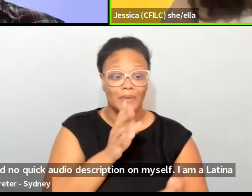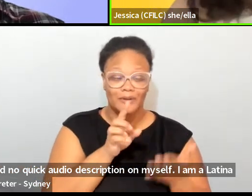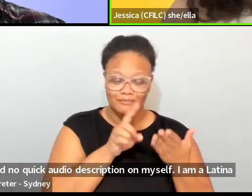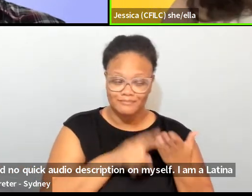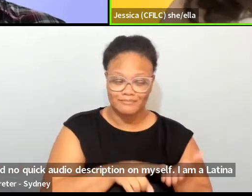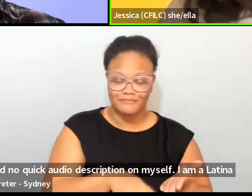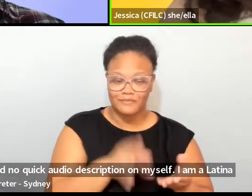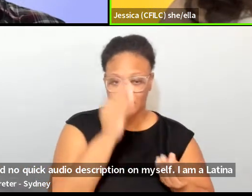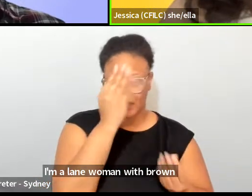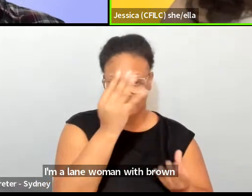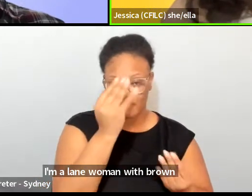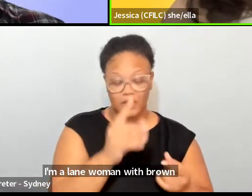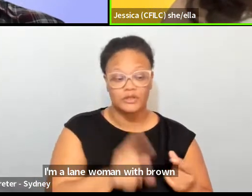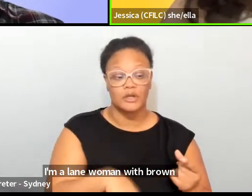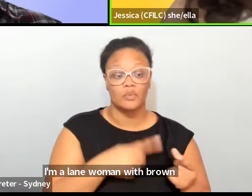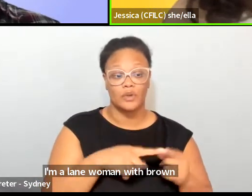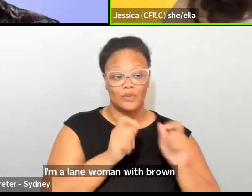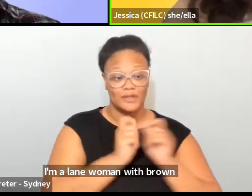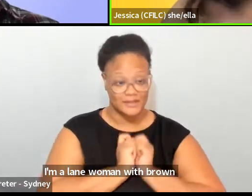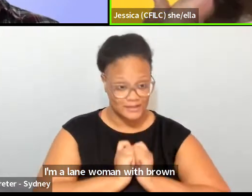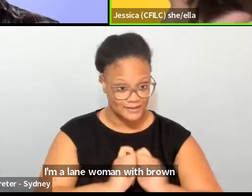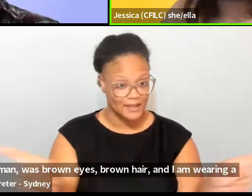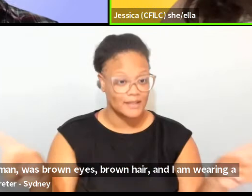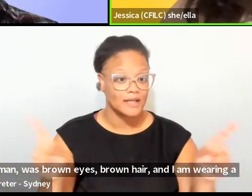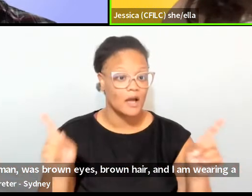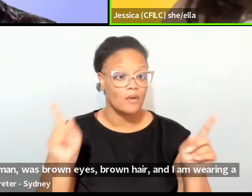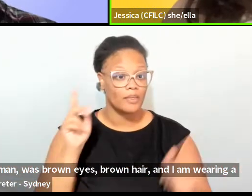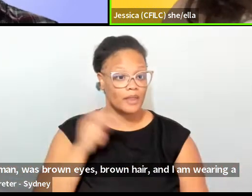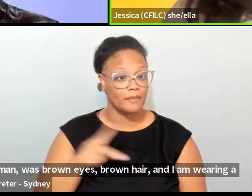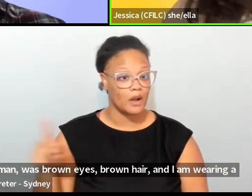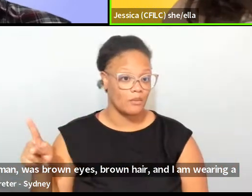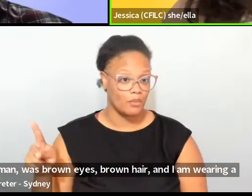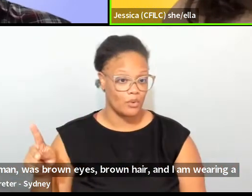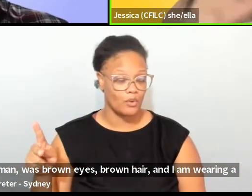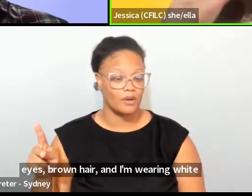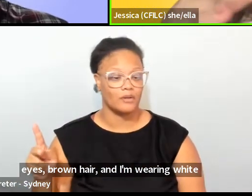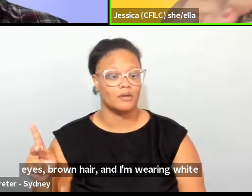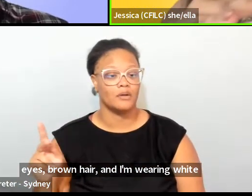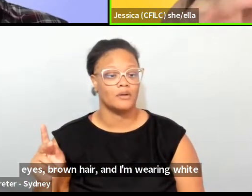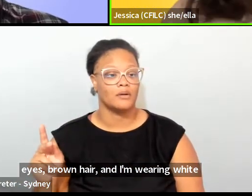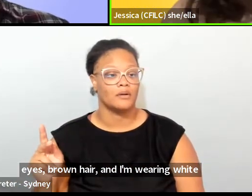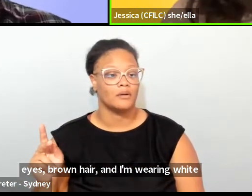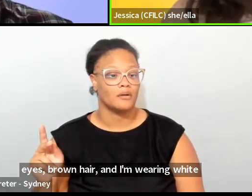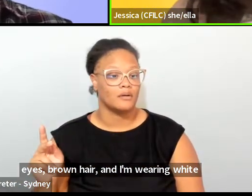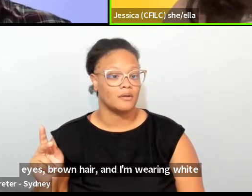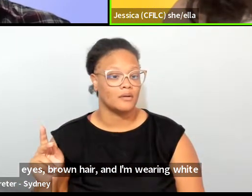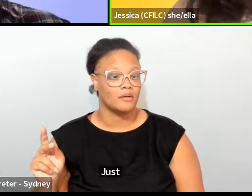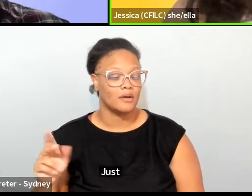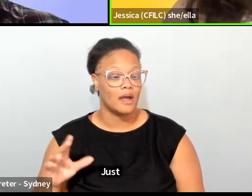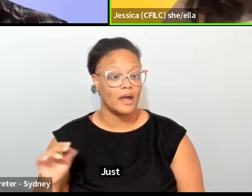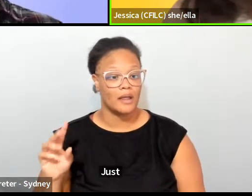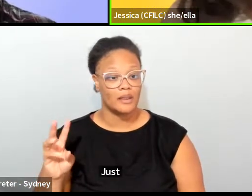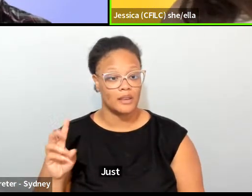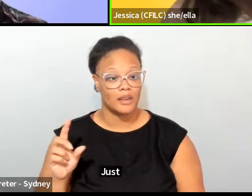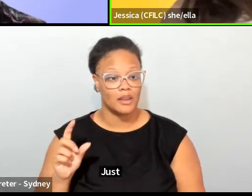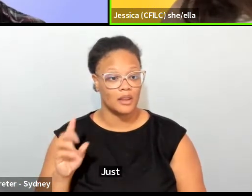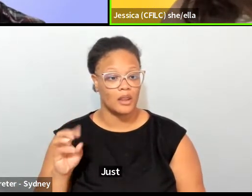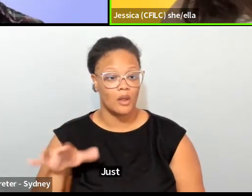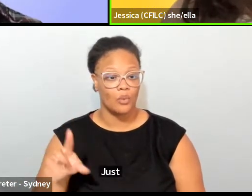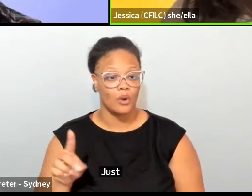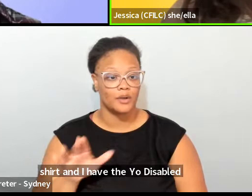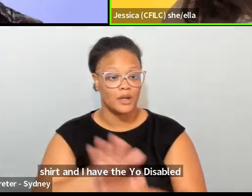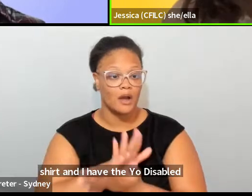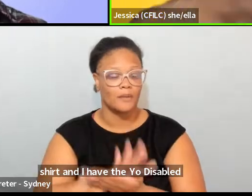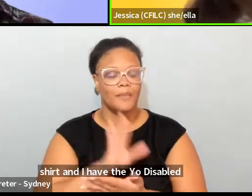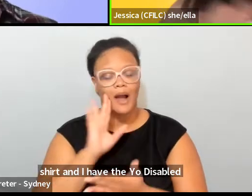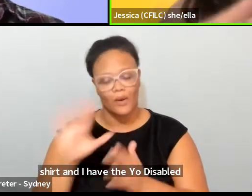that information. And once we send out the PowerPoint and then just the Word doc, I'll make sure to add that